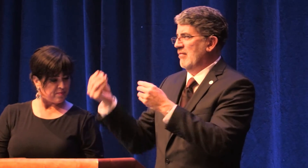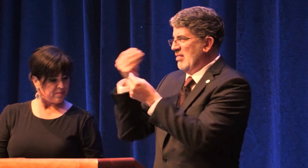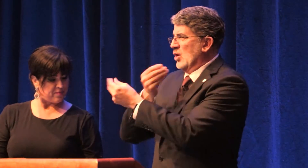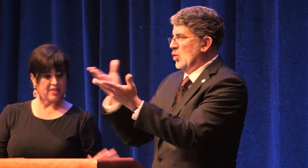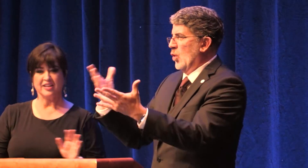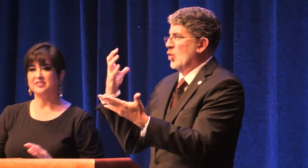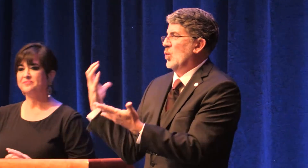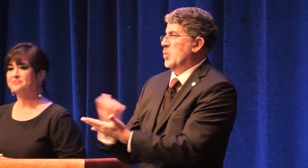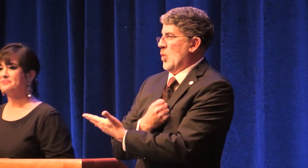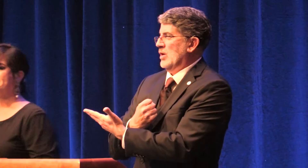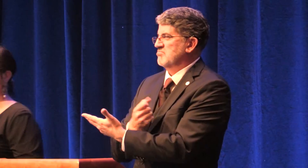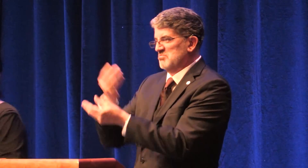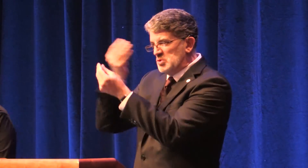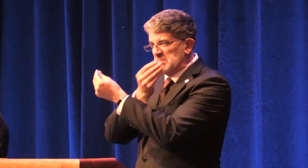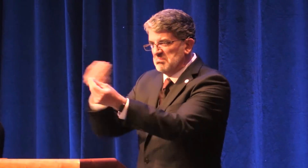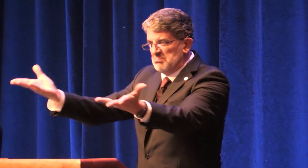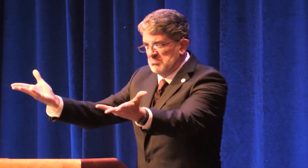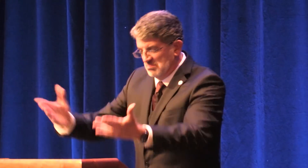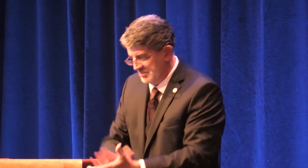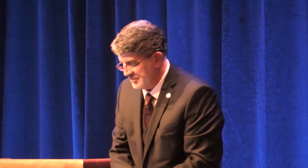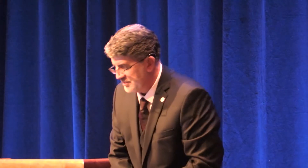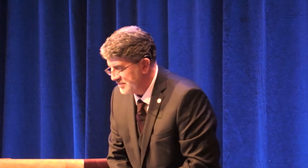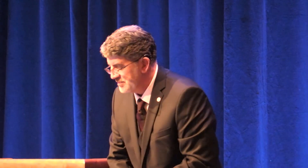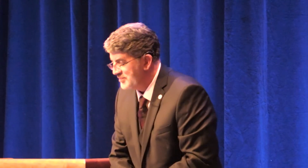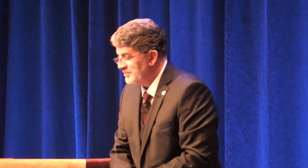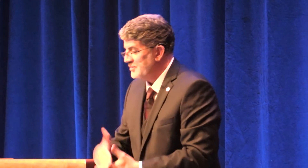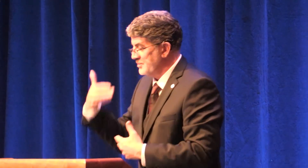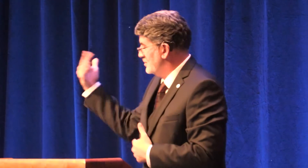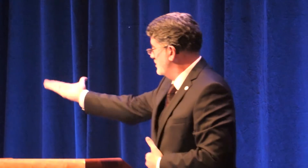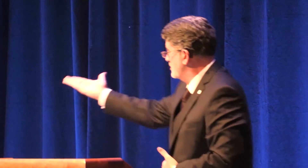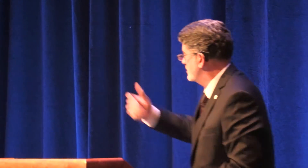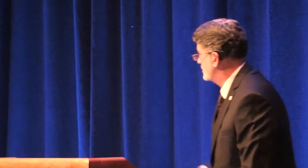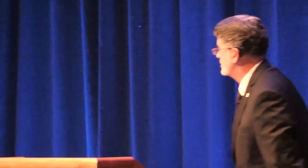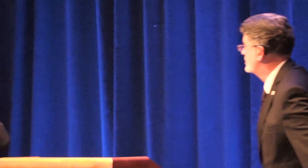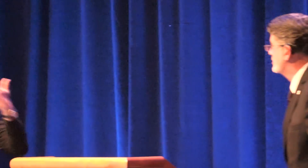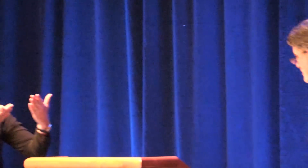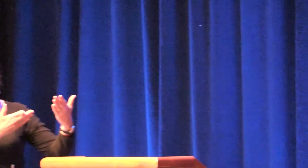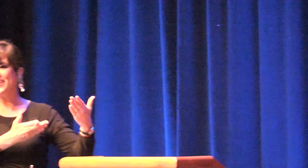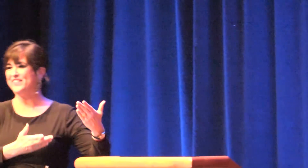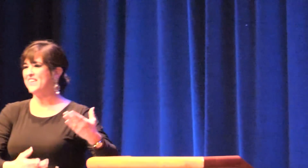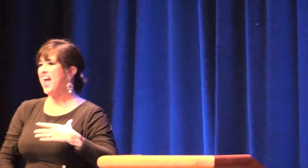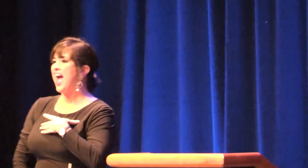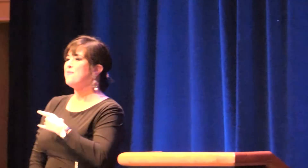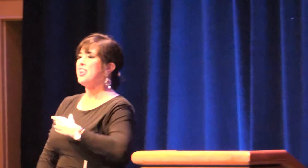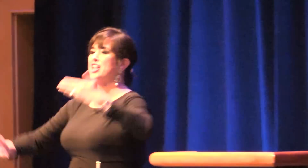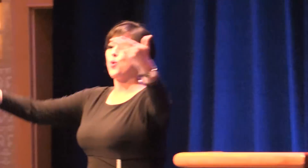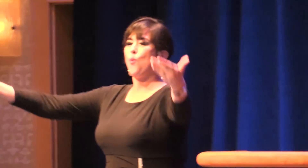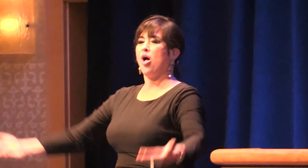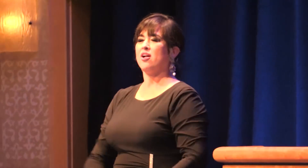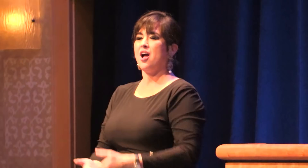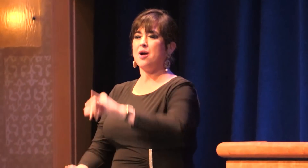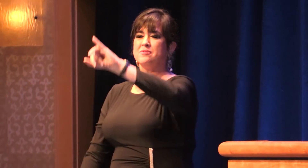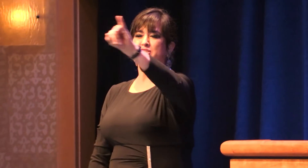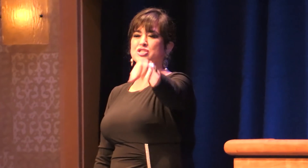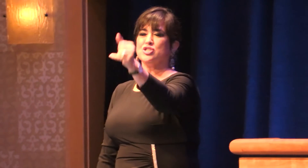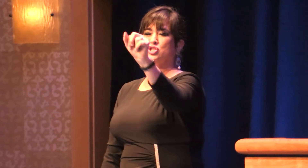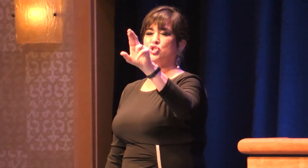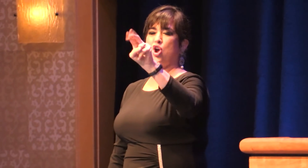will get an email notifying you that you have won. Angie? Thank you, John. I